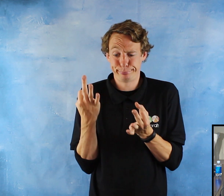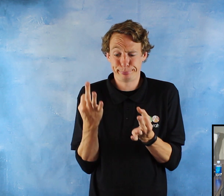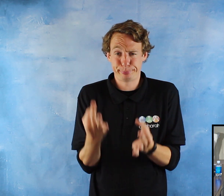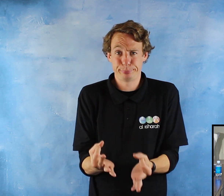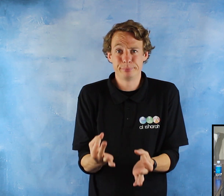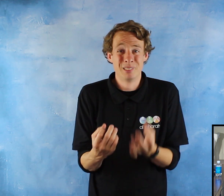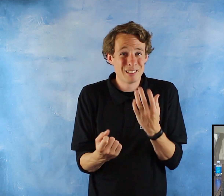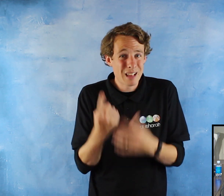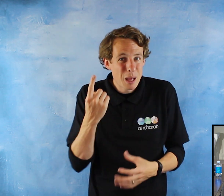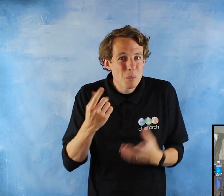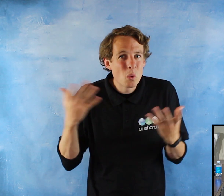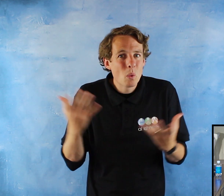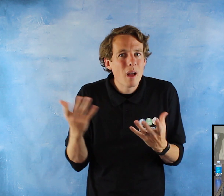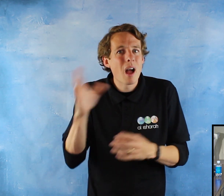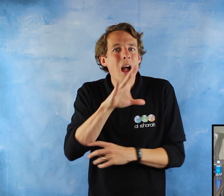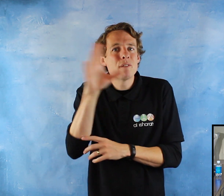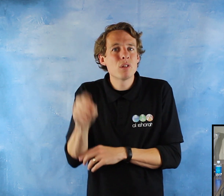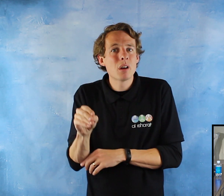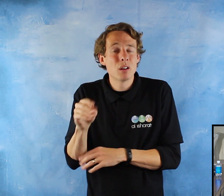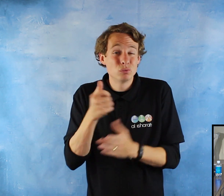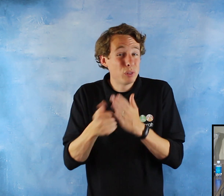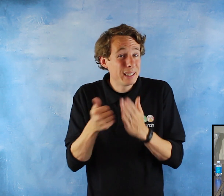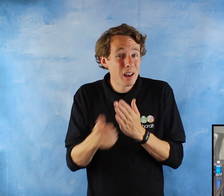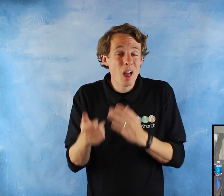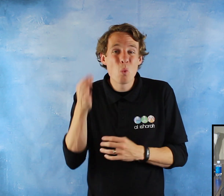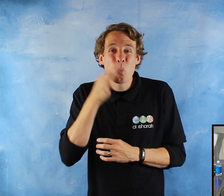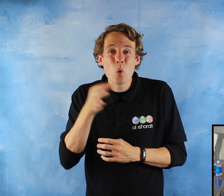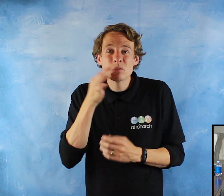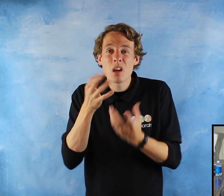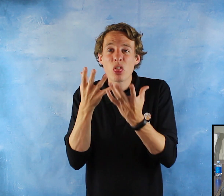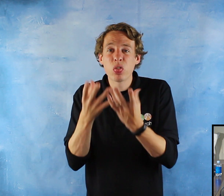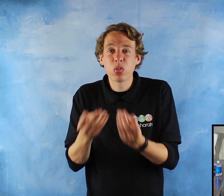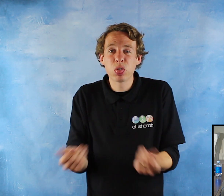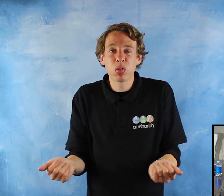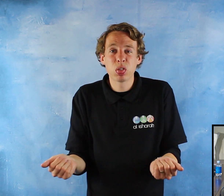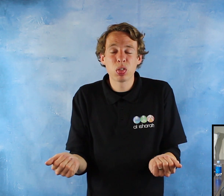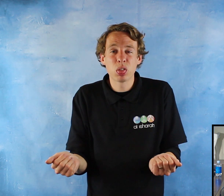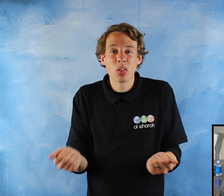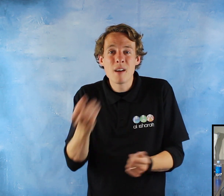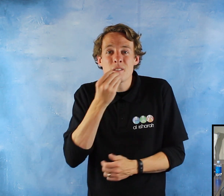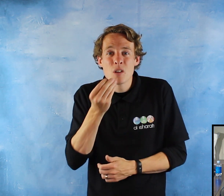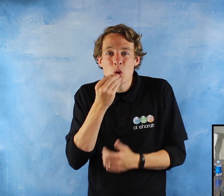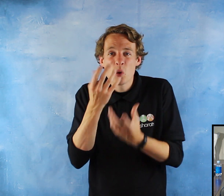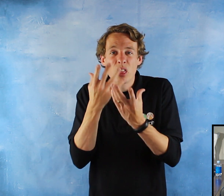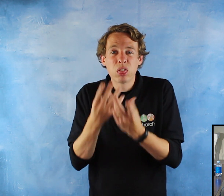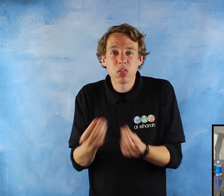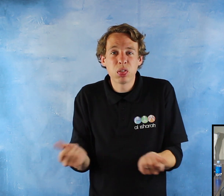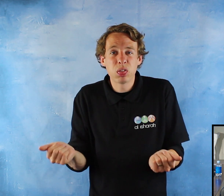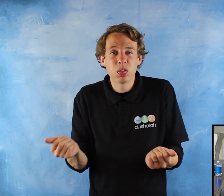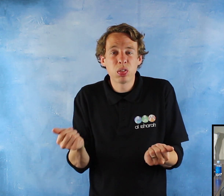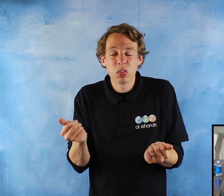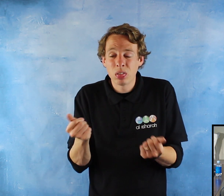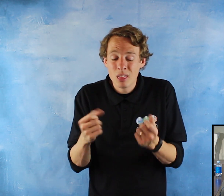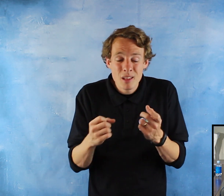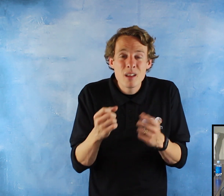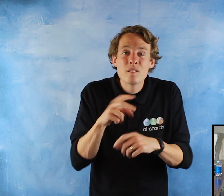Some part of the Africa, you hear every time, now and then, that there is no water, no food, nothing is growing there.